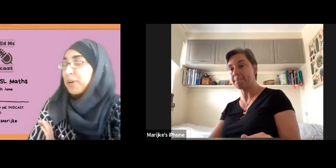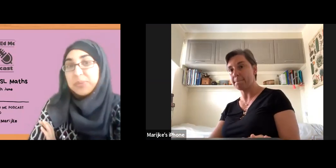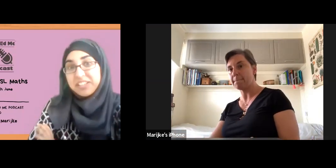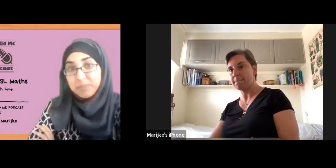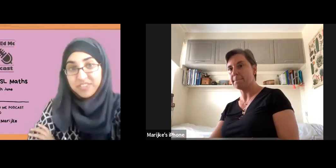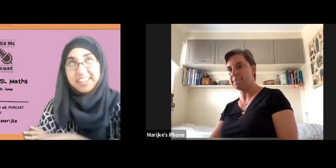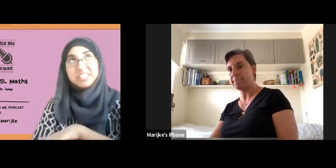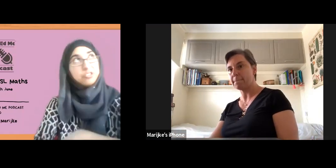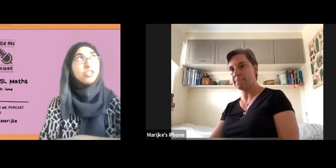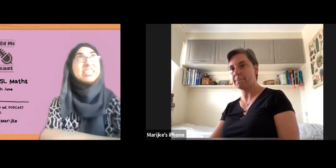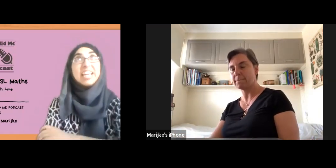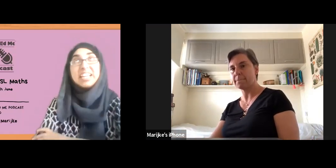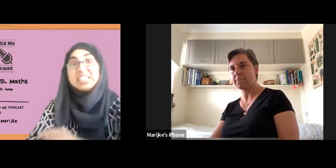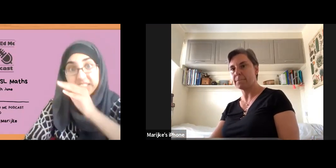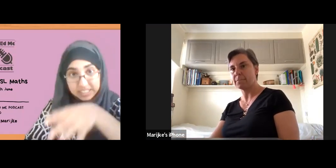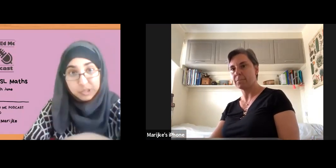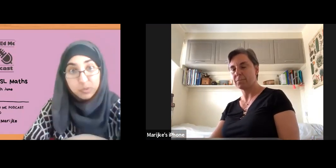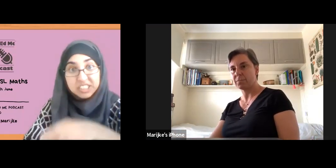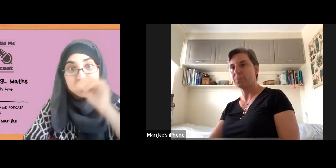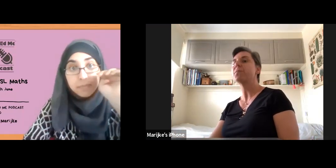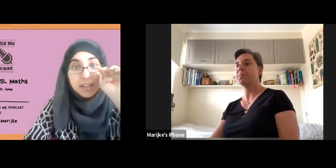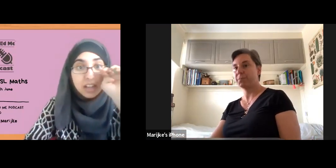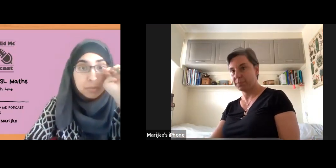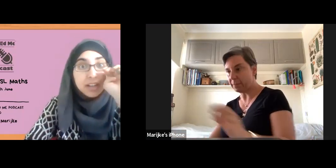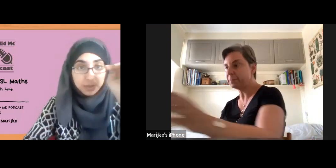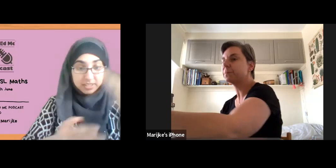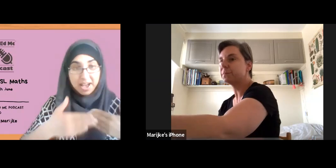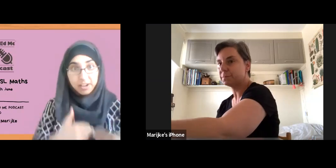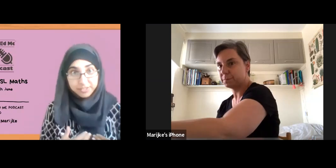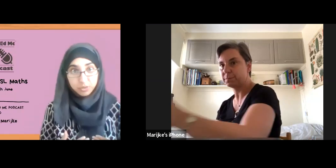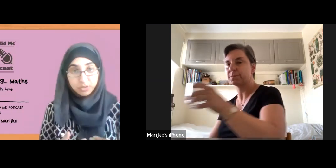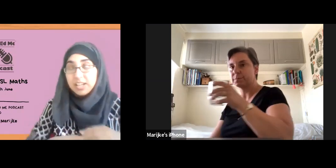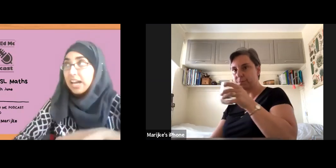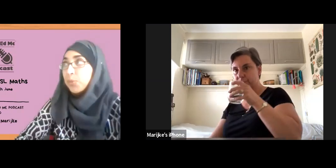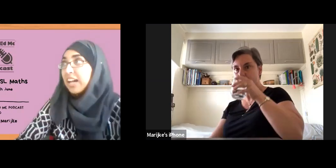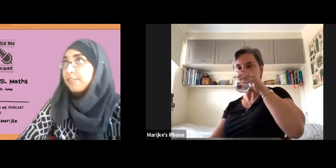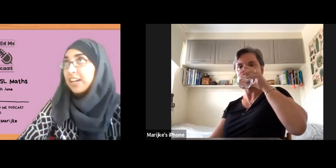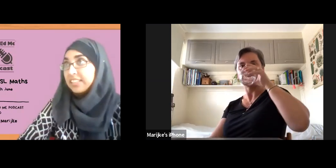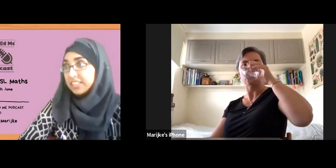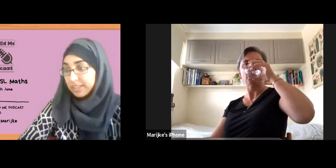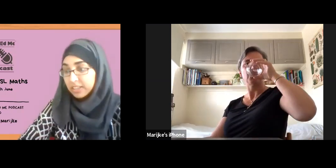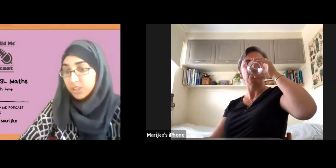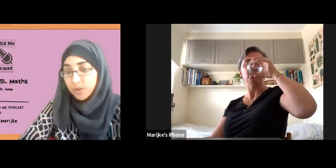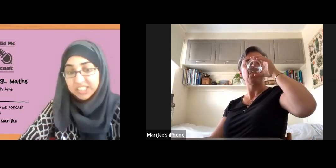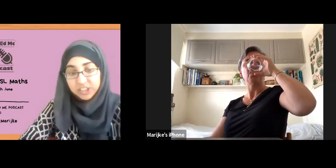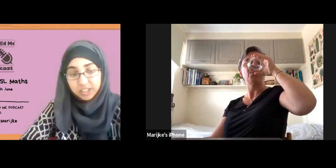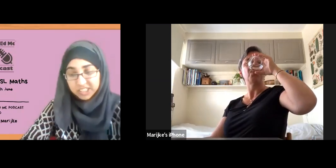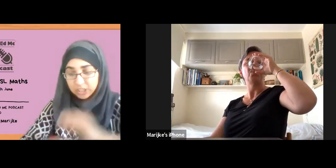with a number of kids who've got TAs in the school system, and I've been working with them out of school. And what I find is when they come to our sessions, they just